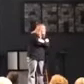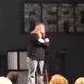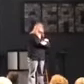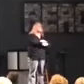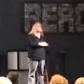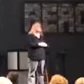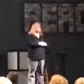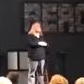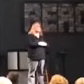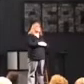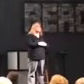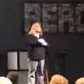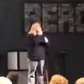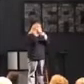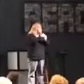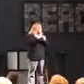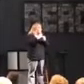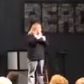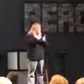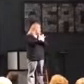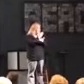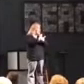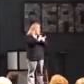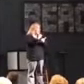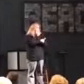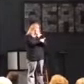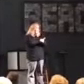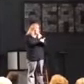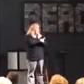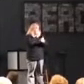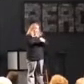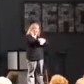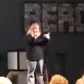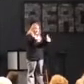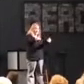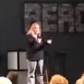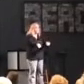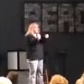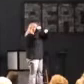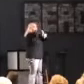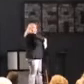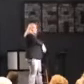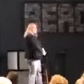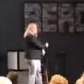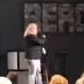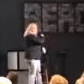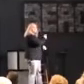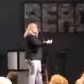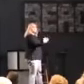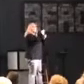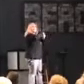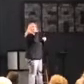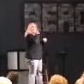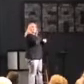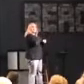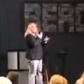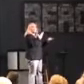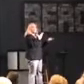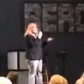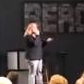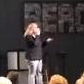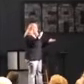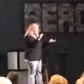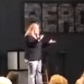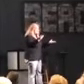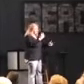Speaking of the shared bowls of ice cream, after the service, we're going to have our reception downstairs, and we would like you all to join us, and we will be having,